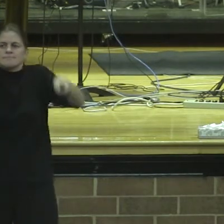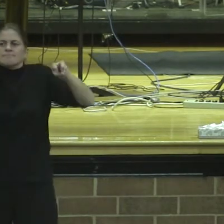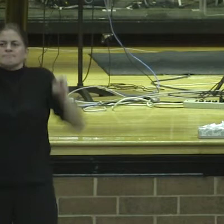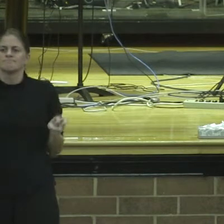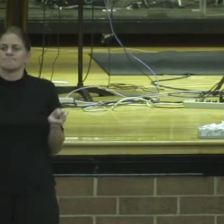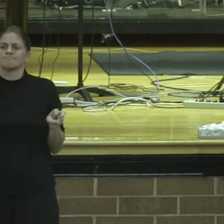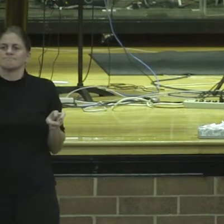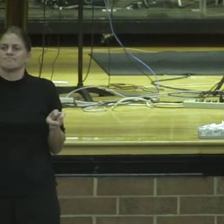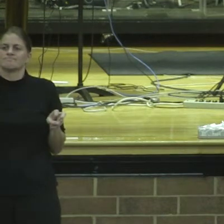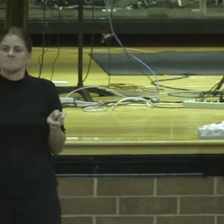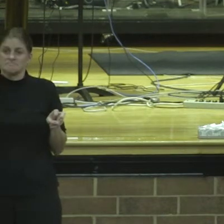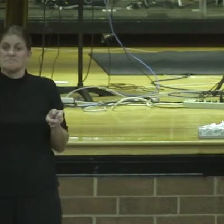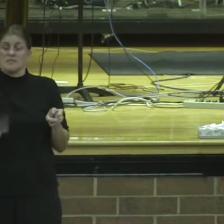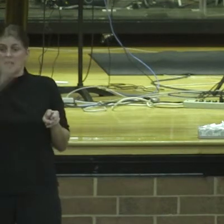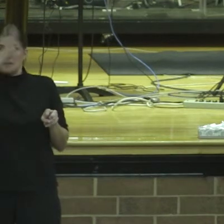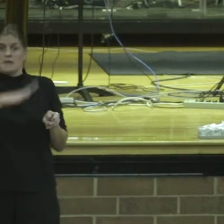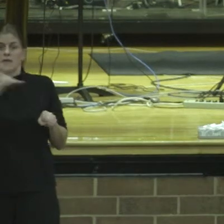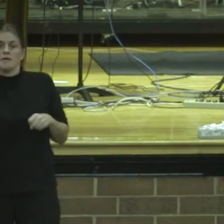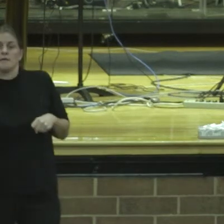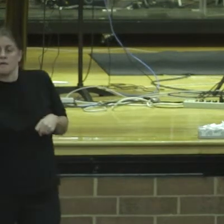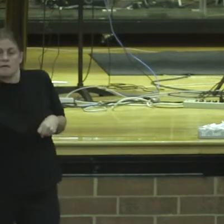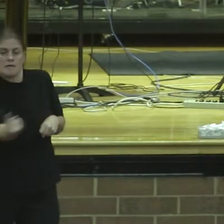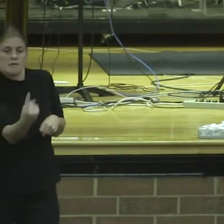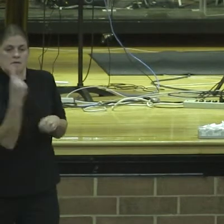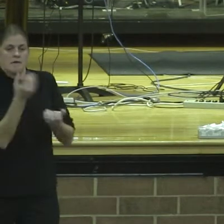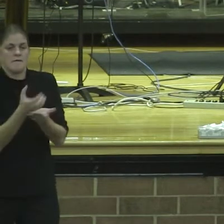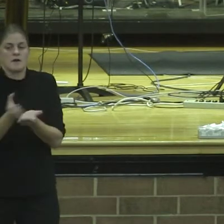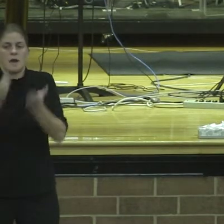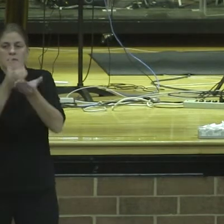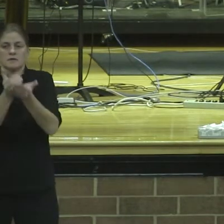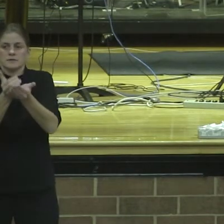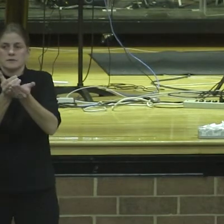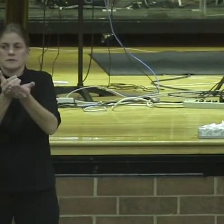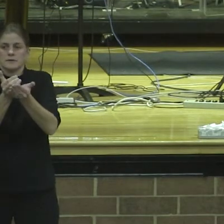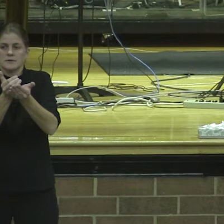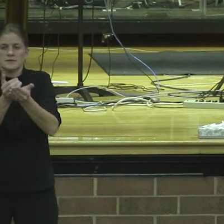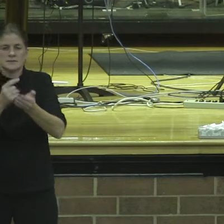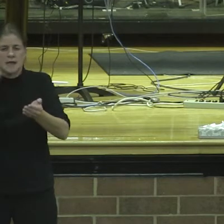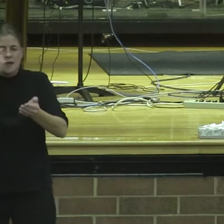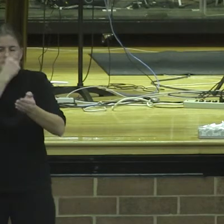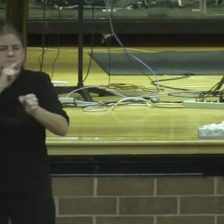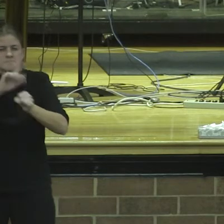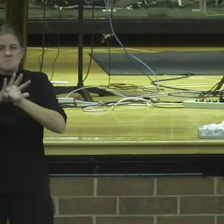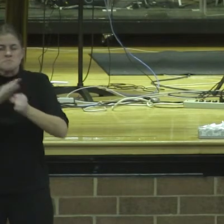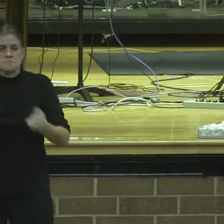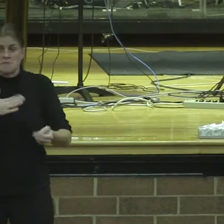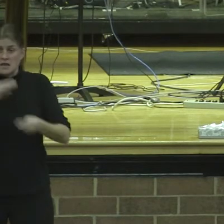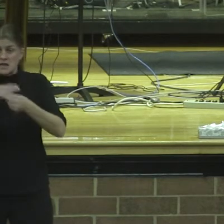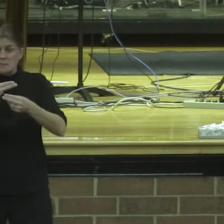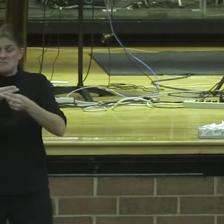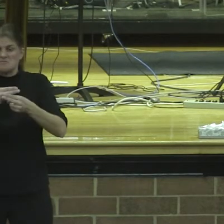see that same humble man walking up, holding a cup, eyes on fire with determination as he says, my